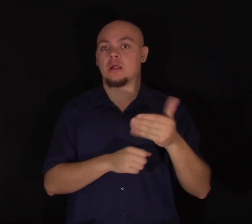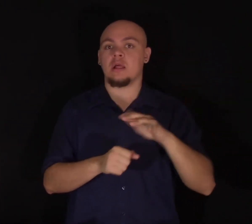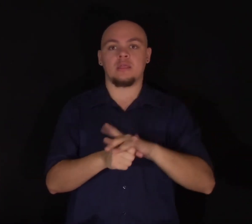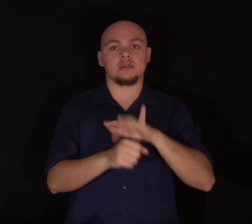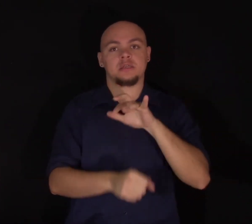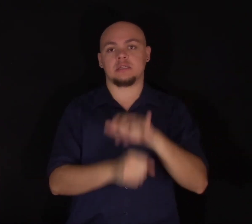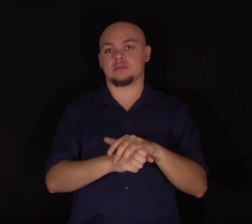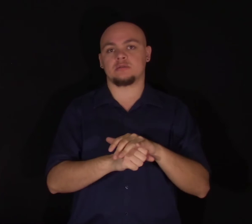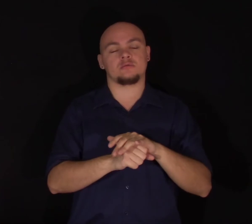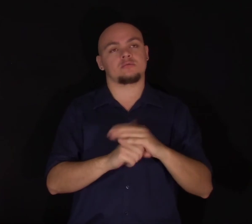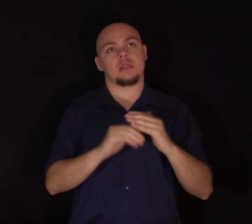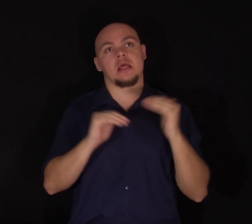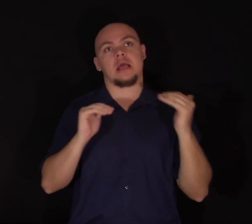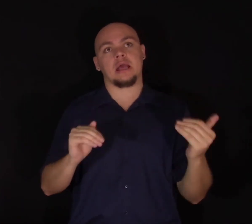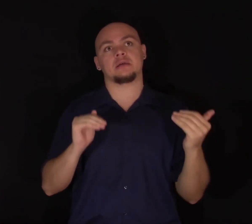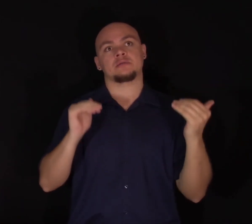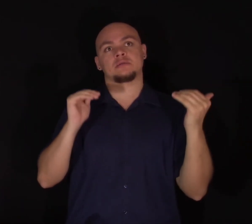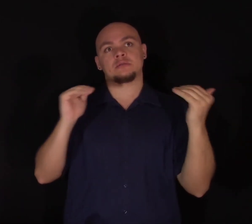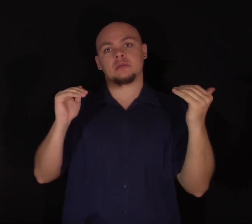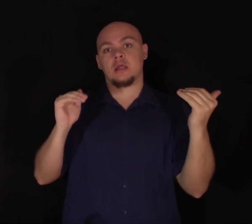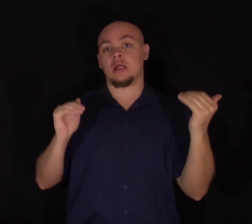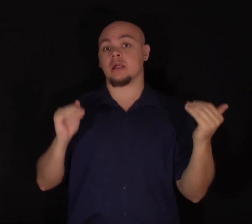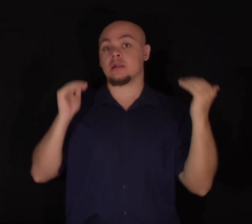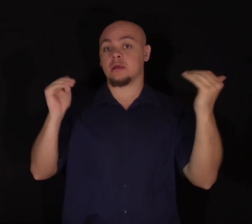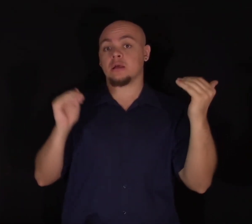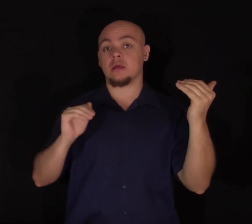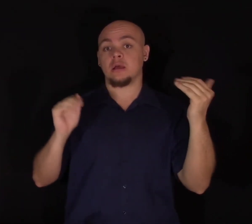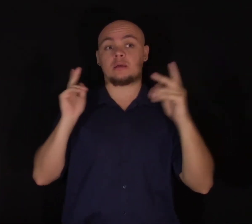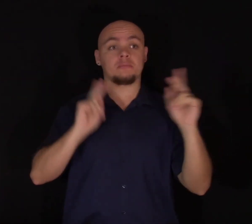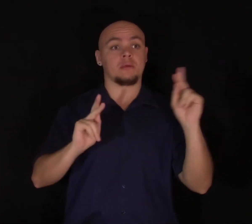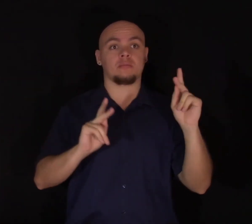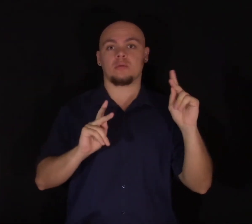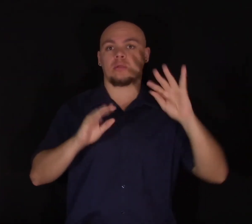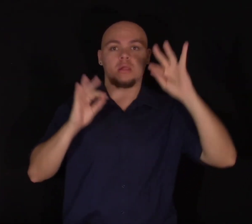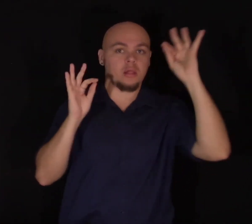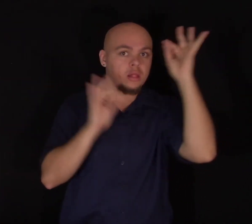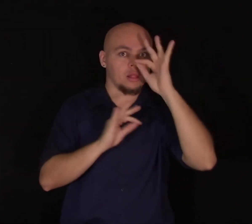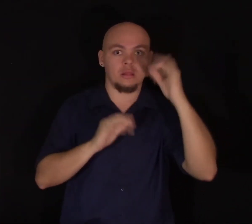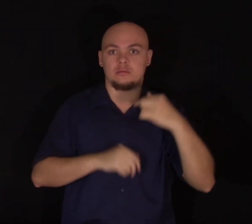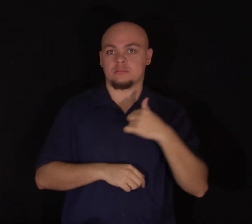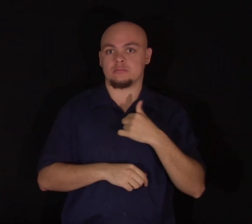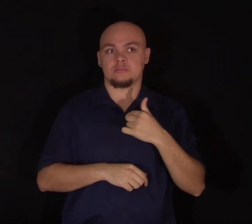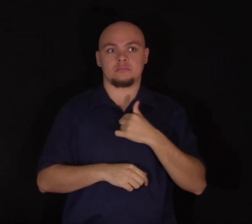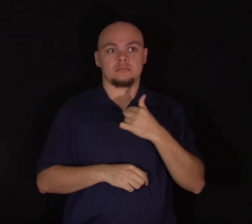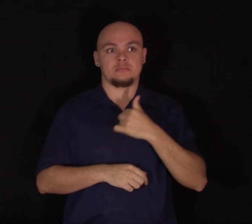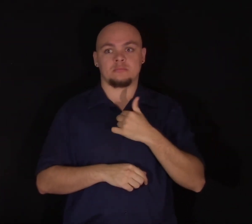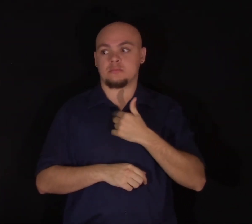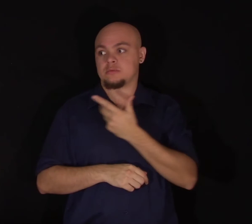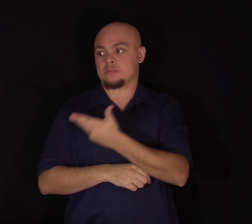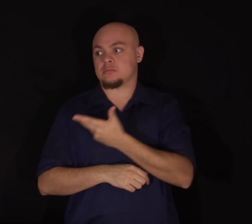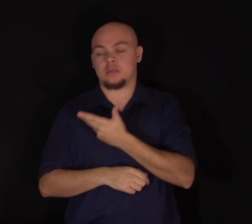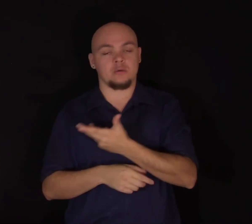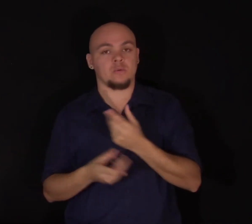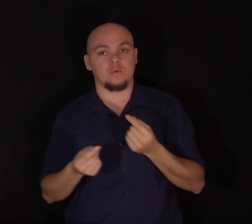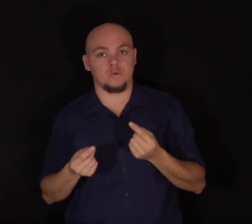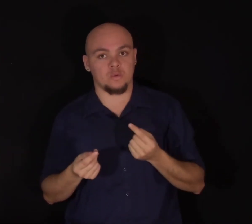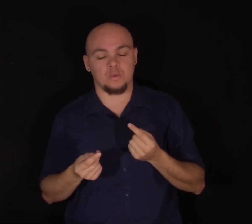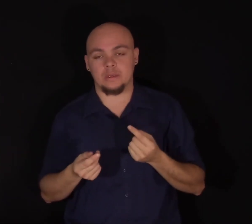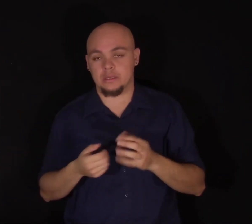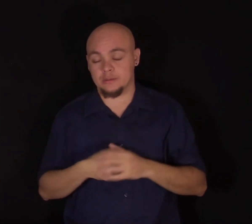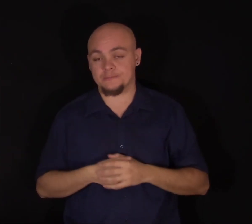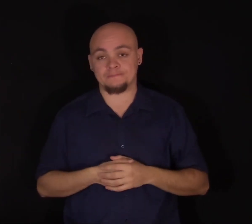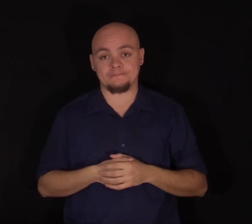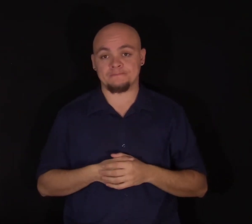would escalate. And behind closed doors, people could have no idea what was happening.